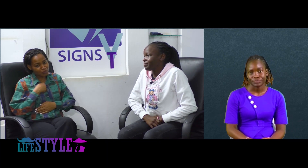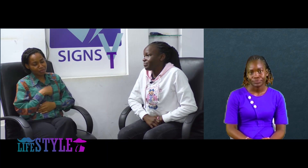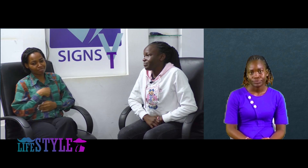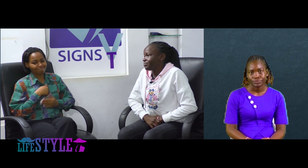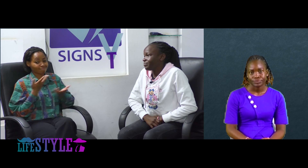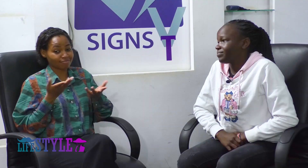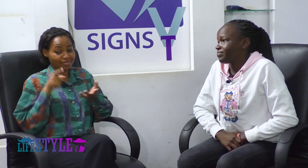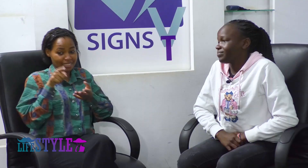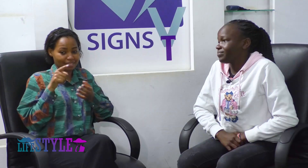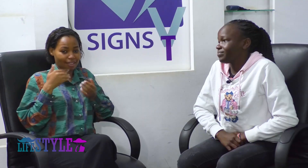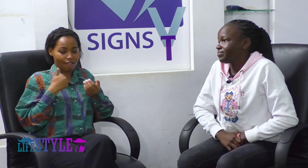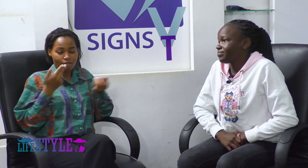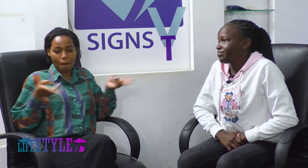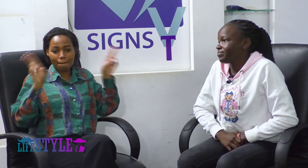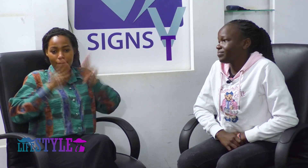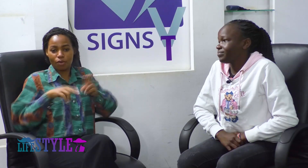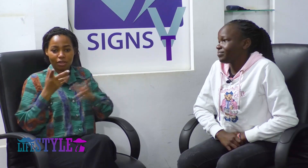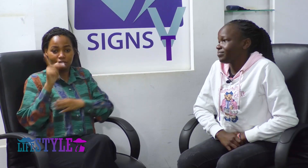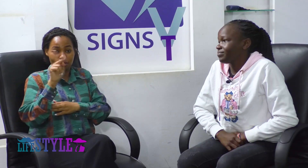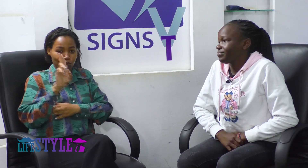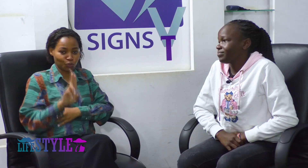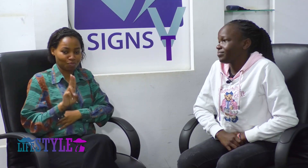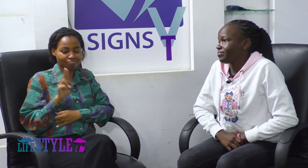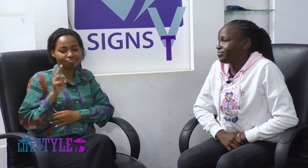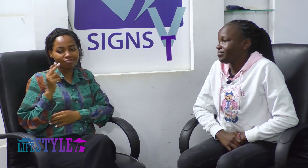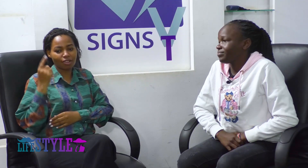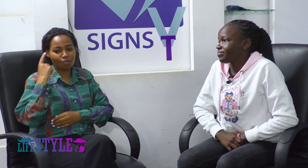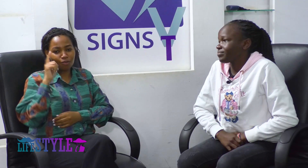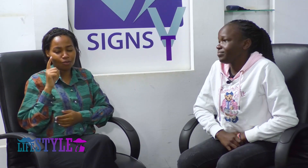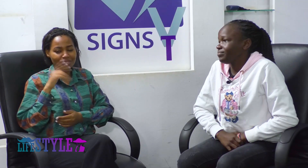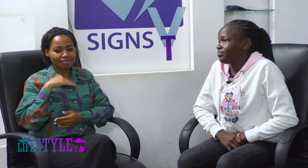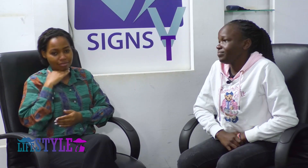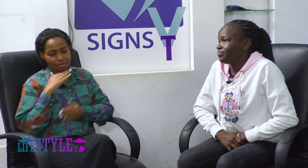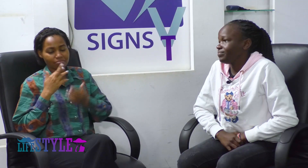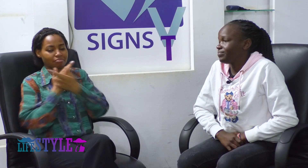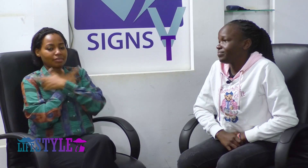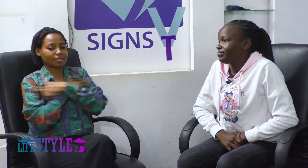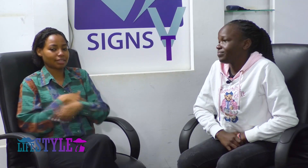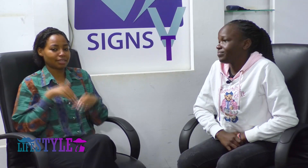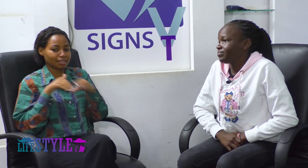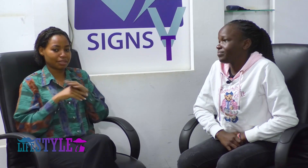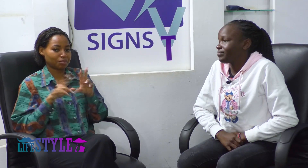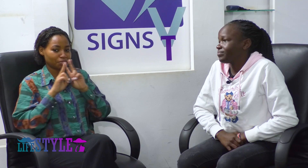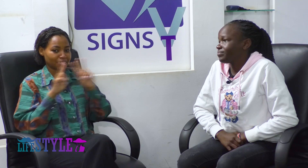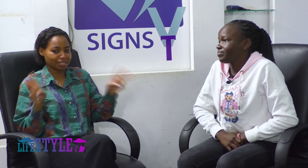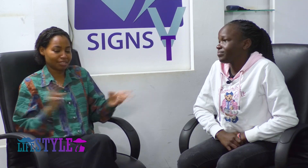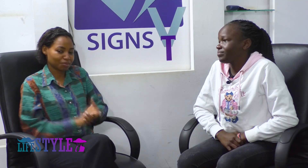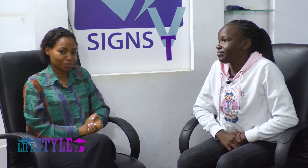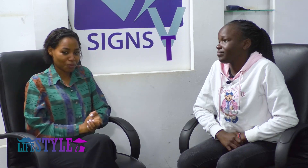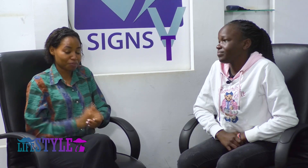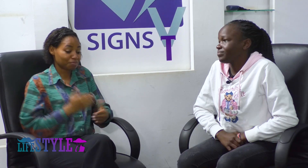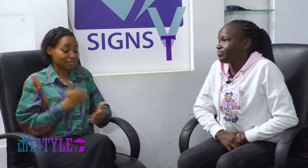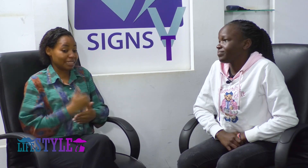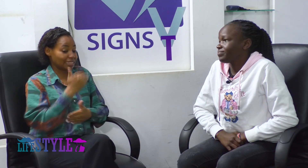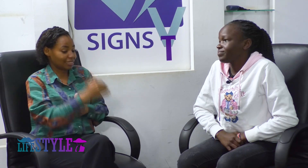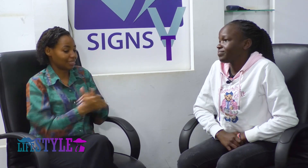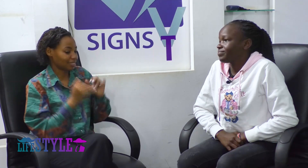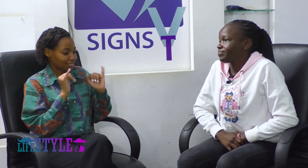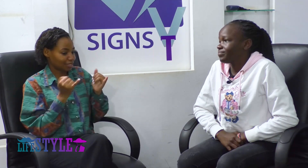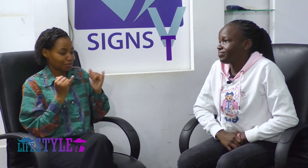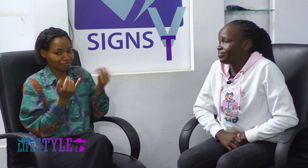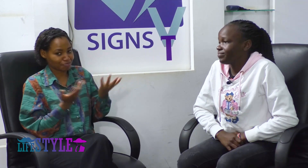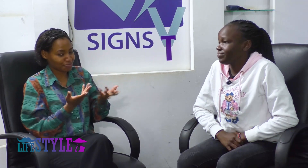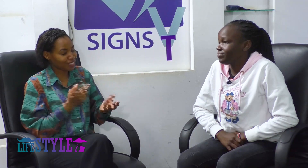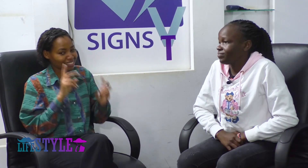Okay, and sorry to what happened to the KU student, and may their souls rest in